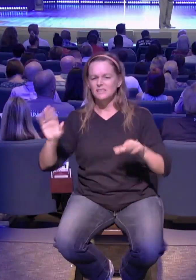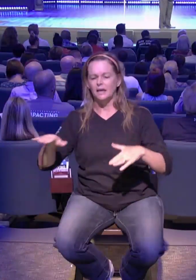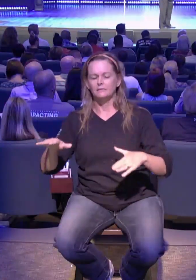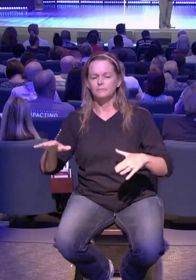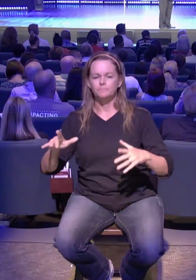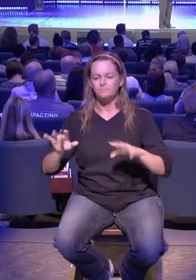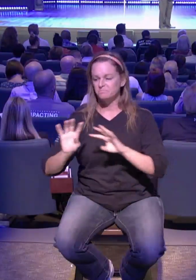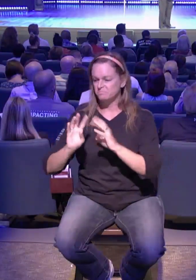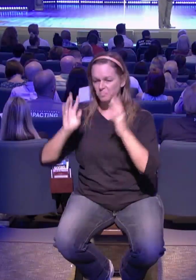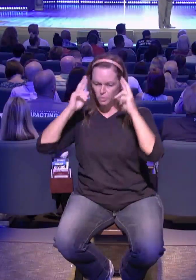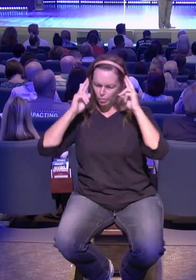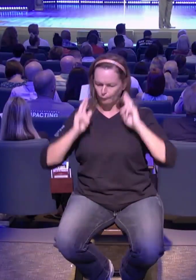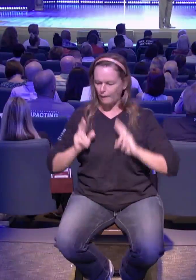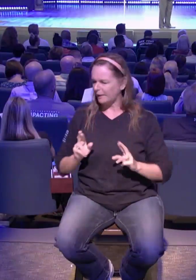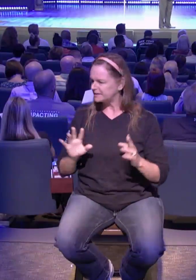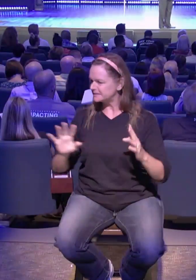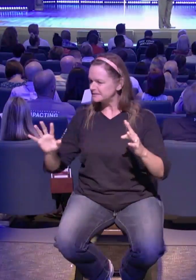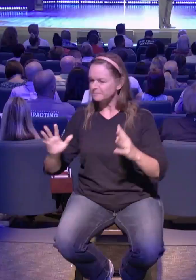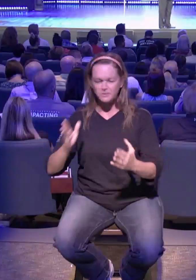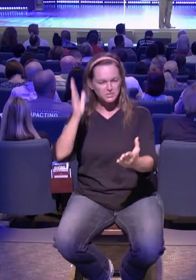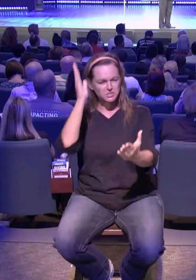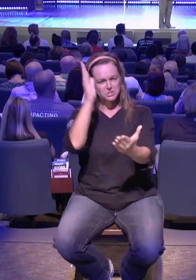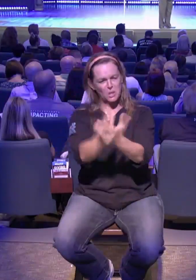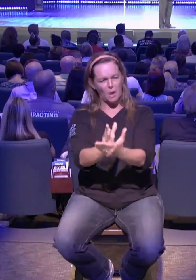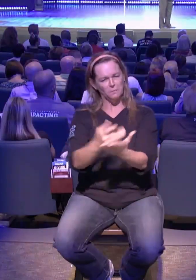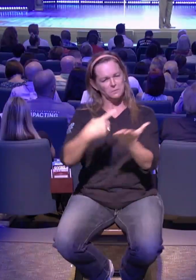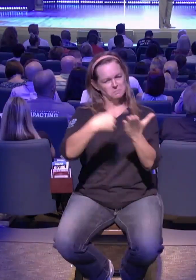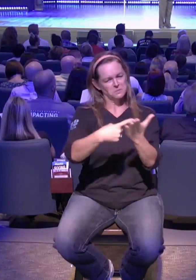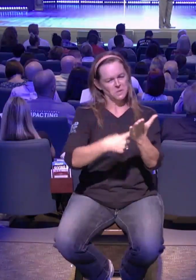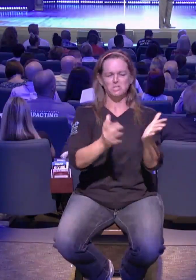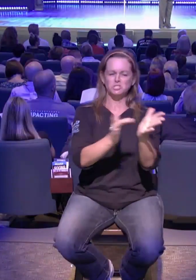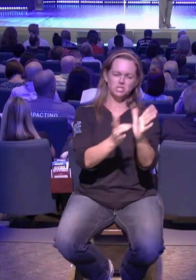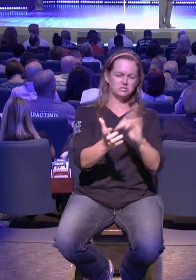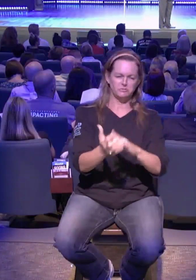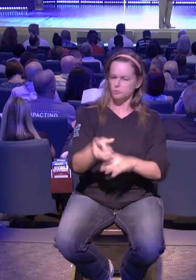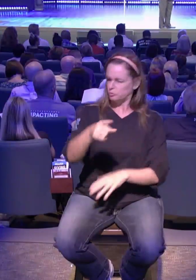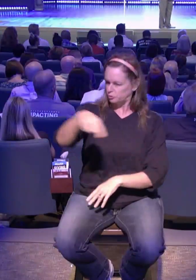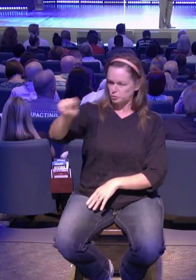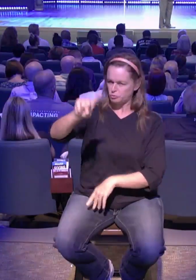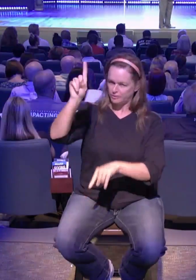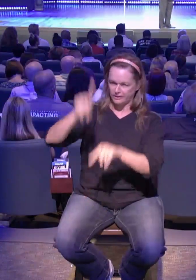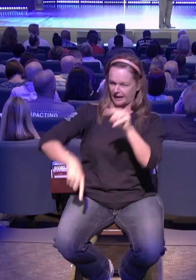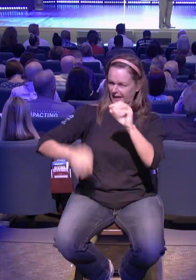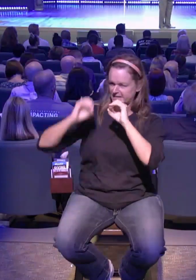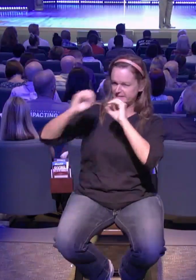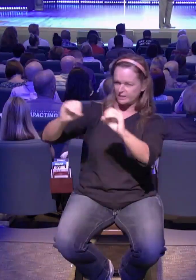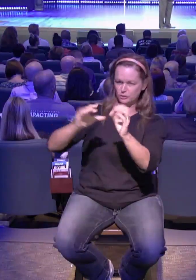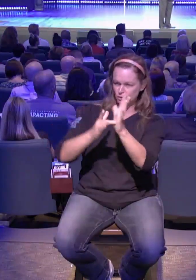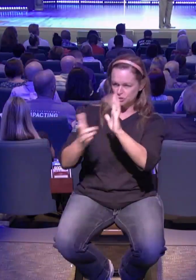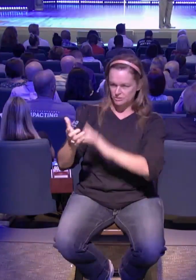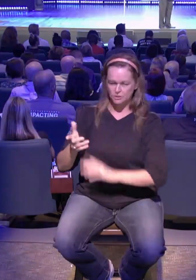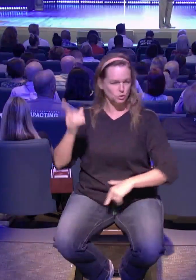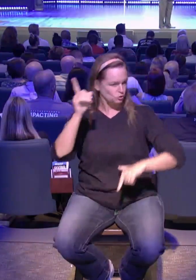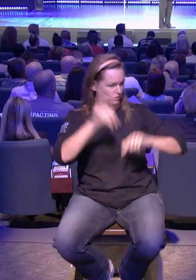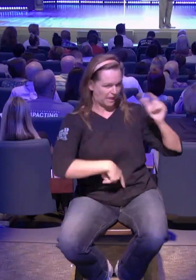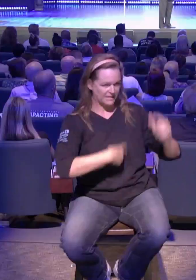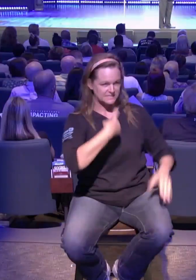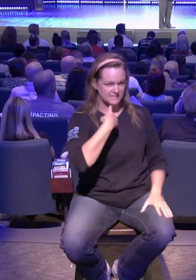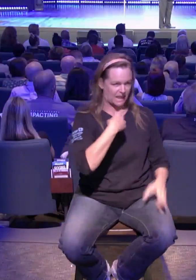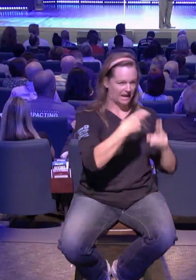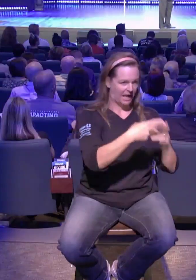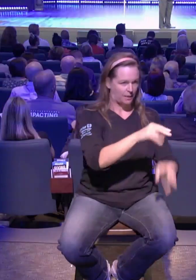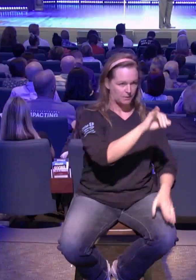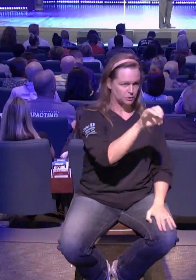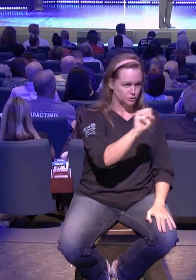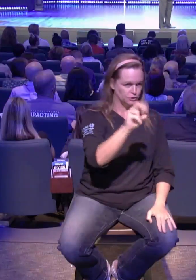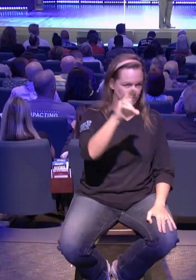not to speak or teach at all in the name of Jesus. Look at their response in verse 20. As for